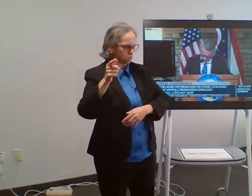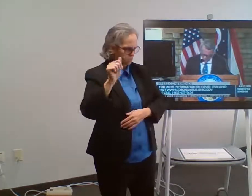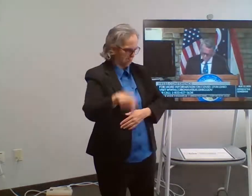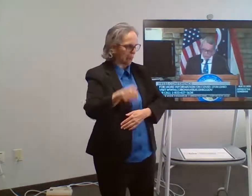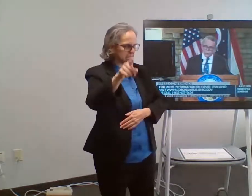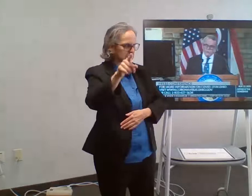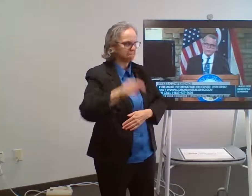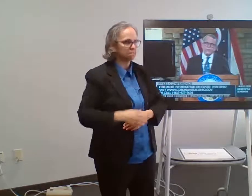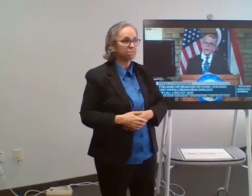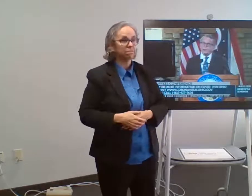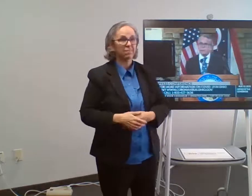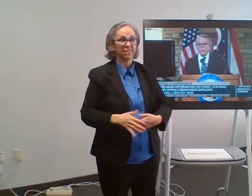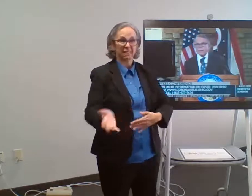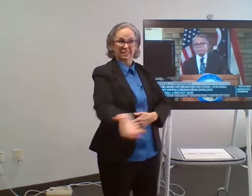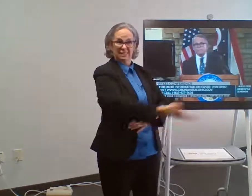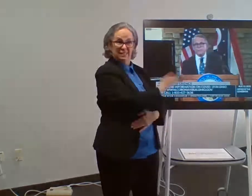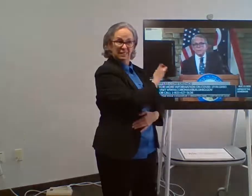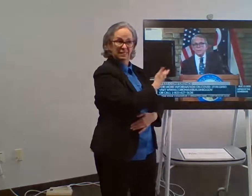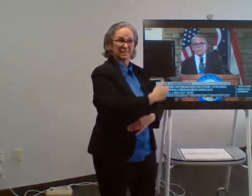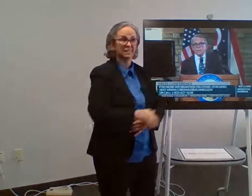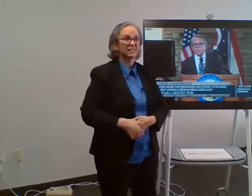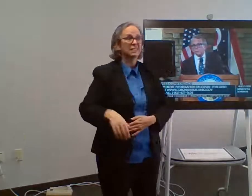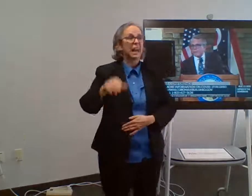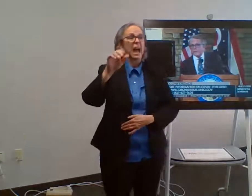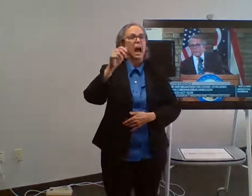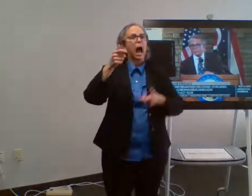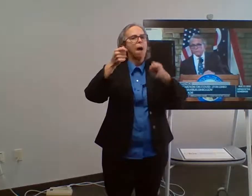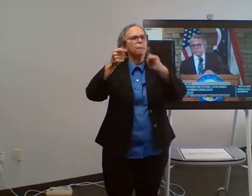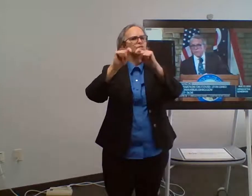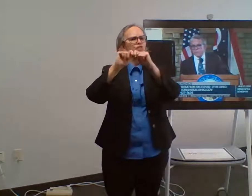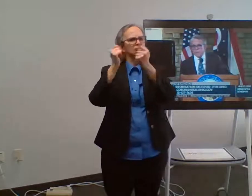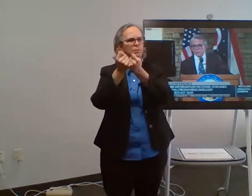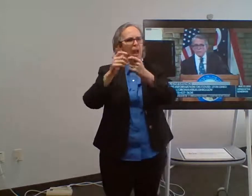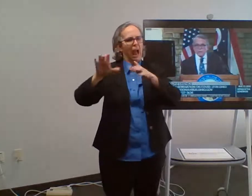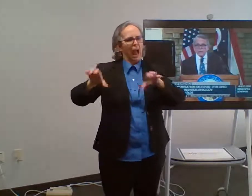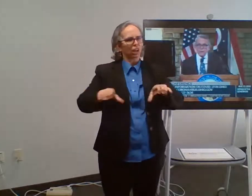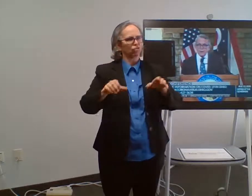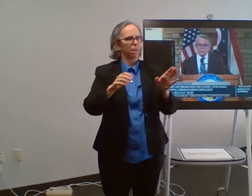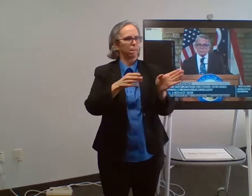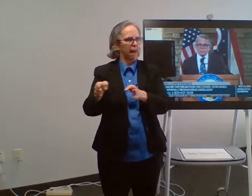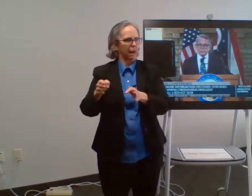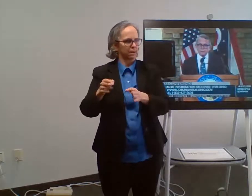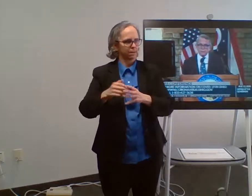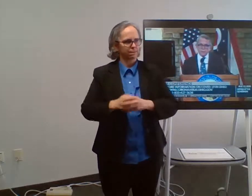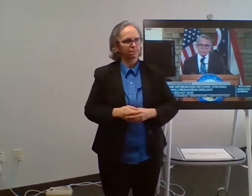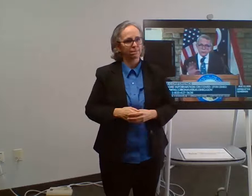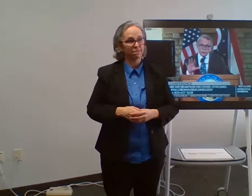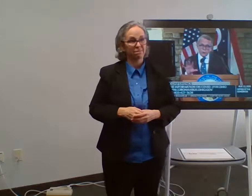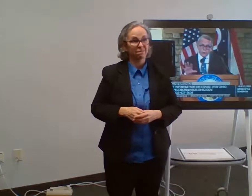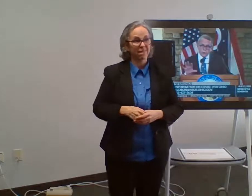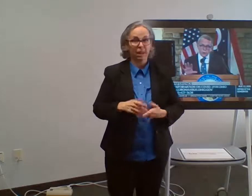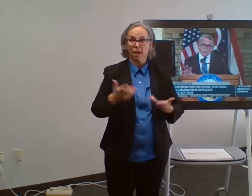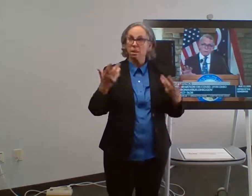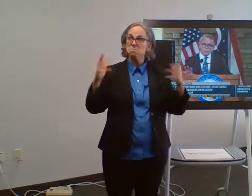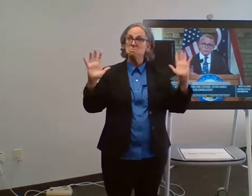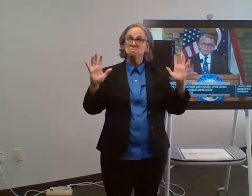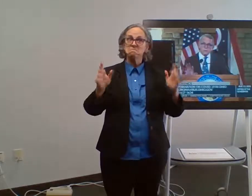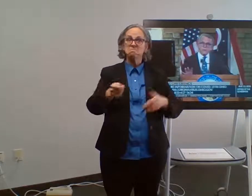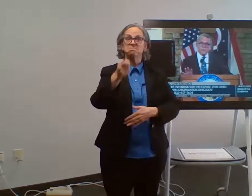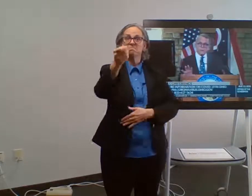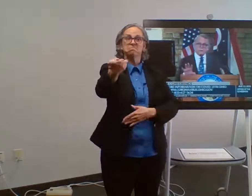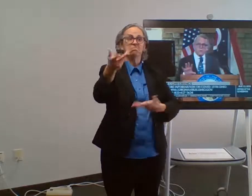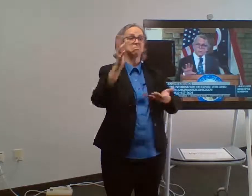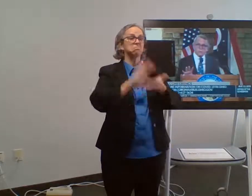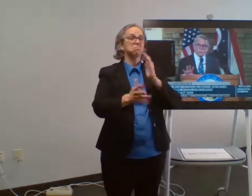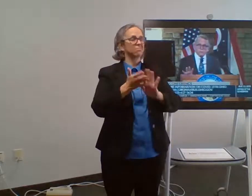This is our administration's action plan. It's a beginning. It's not an end. But it's trying to put in writing some